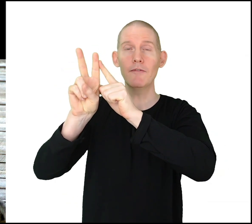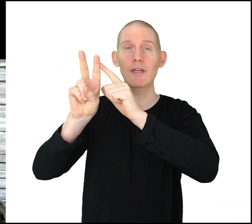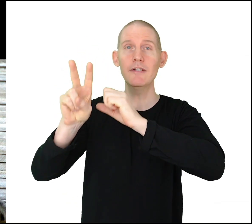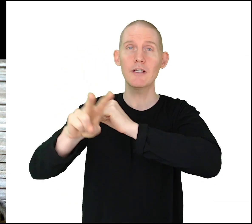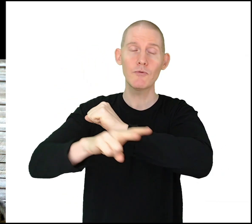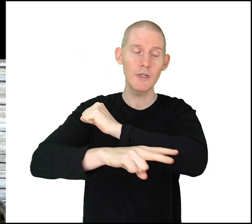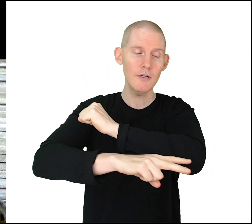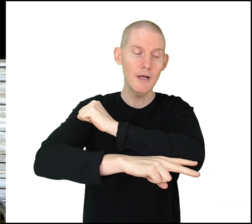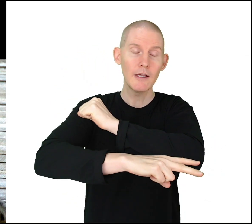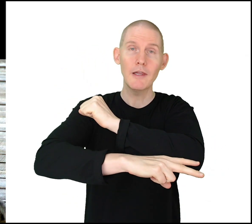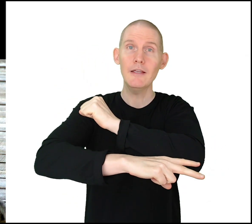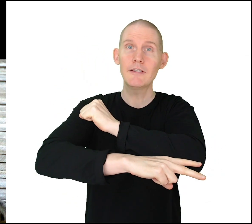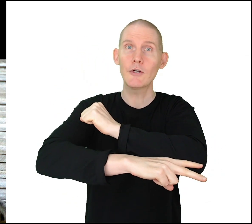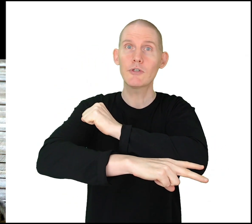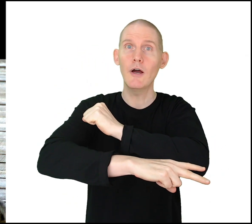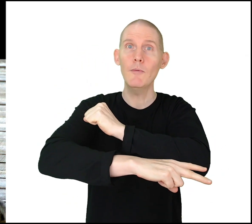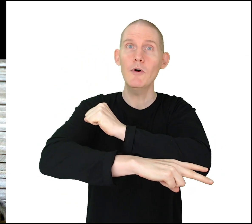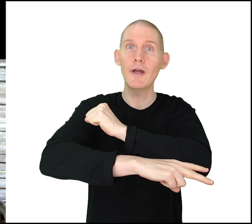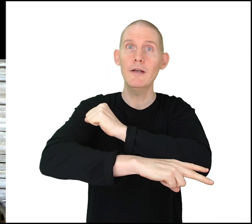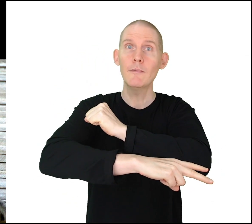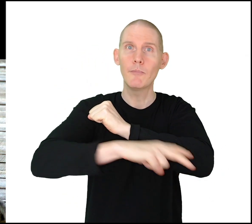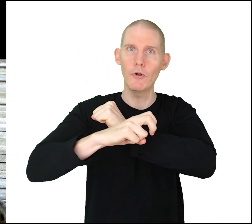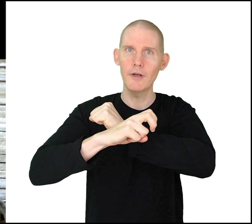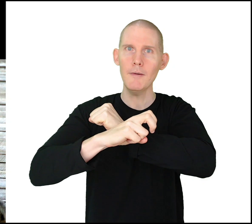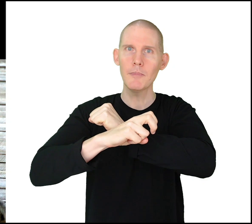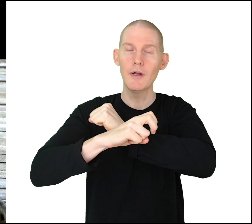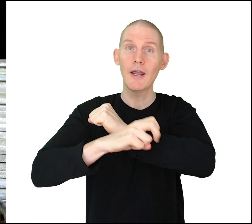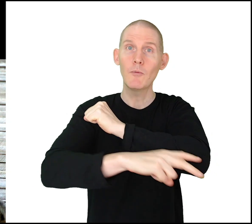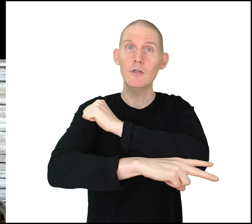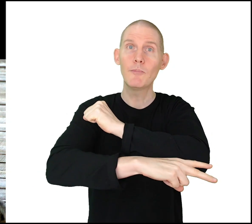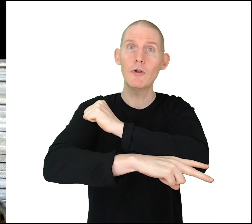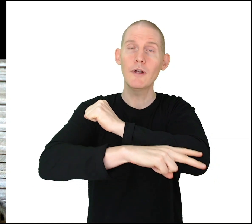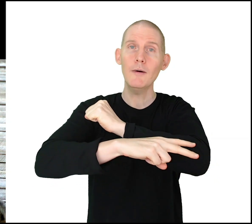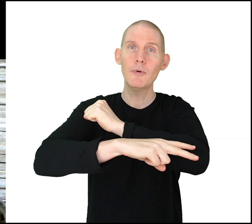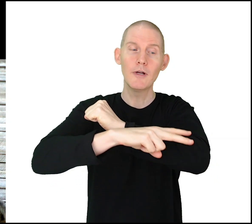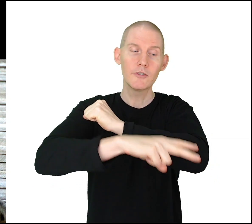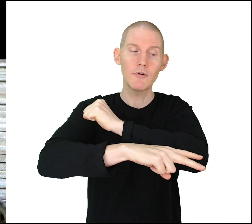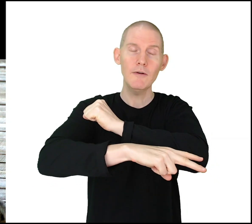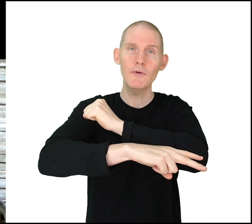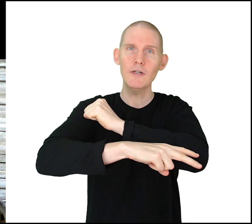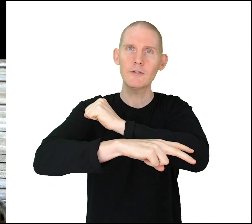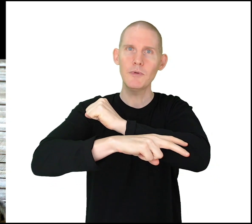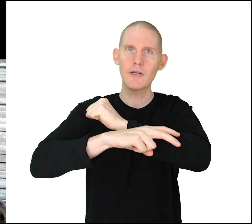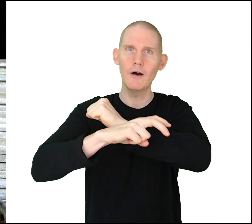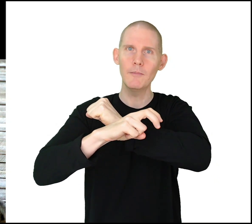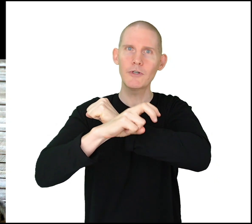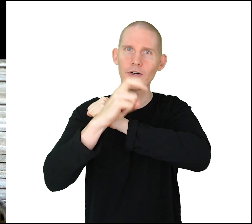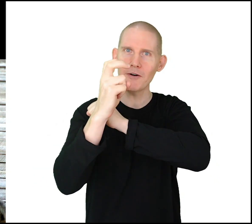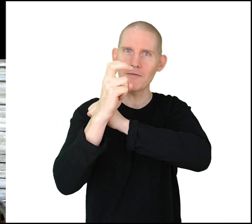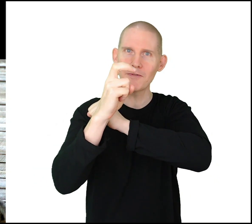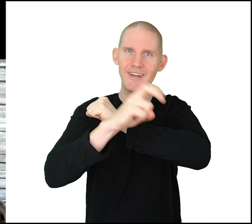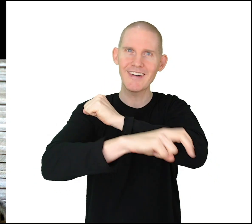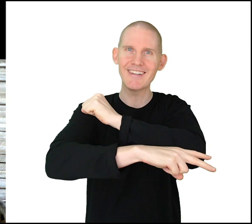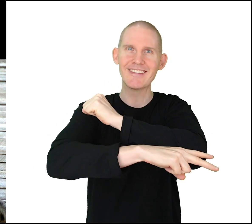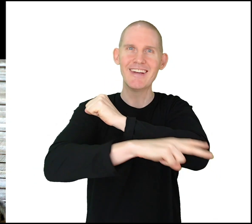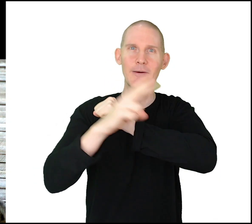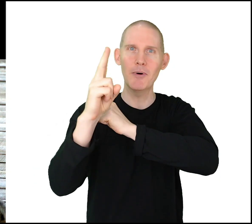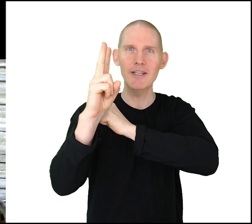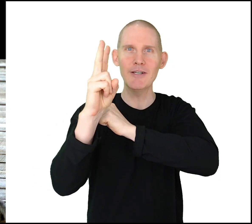index finger, lightly touch your elbow and pull it up. And when you pull it up, straight fingers become curved fingers. The bunny ears